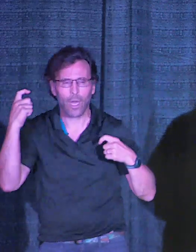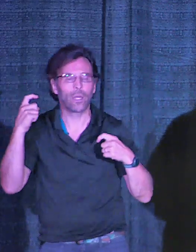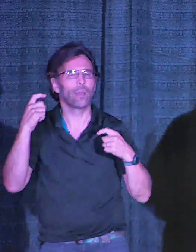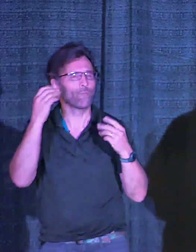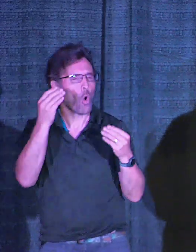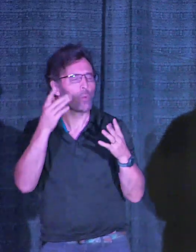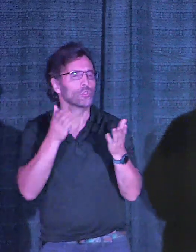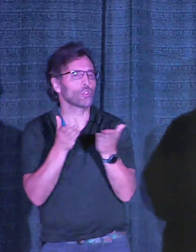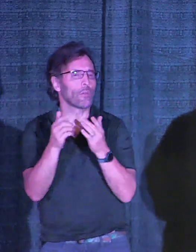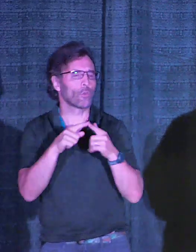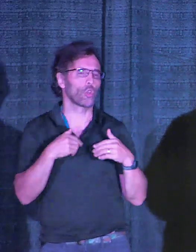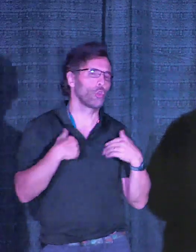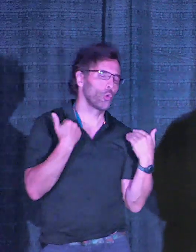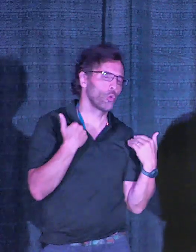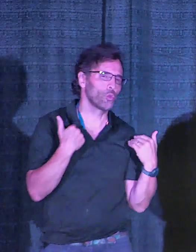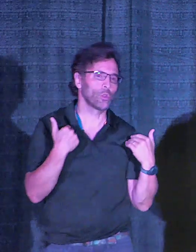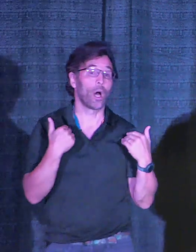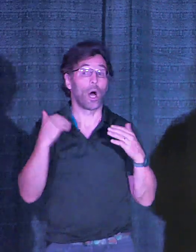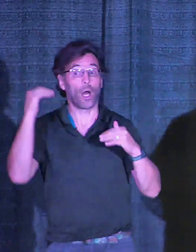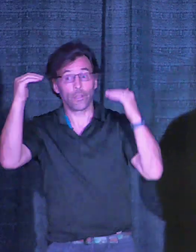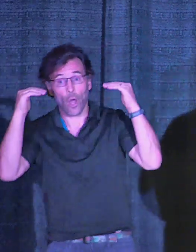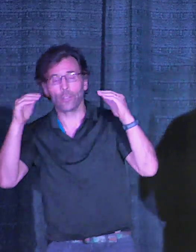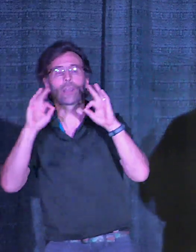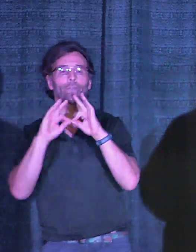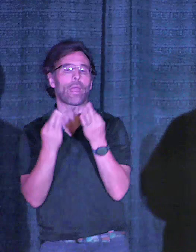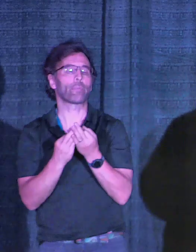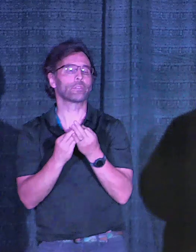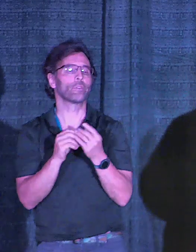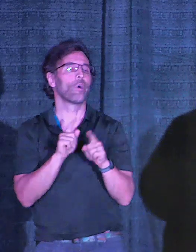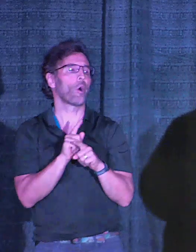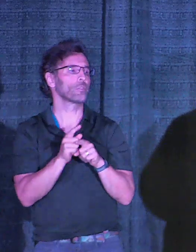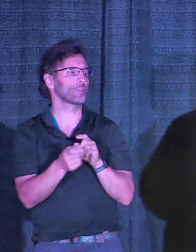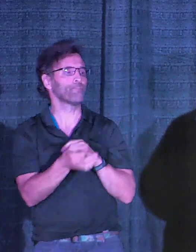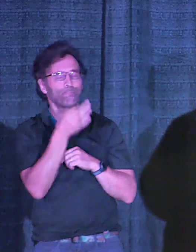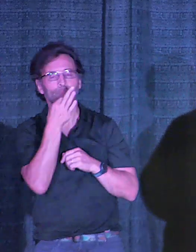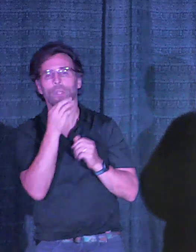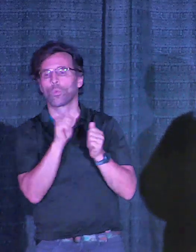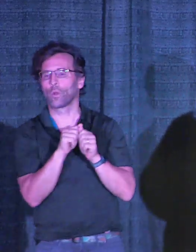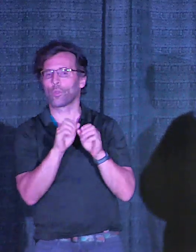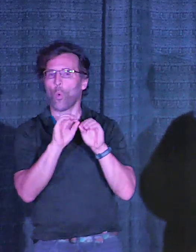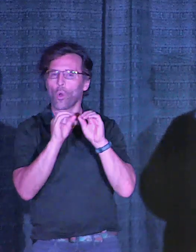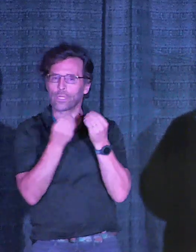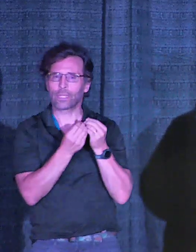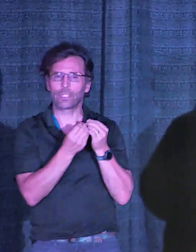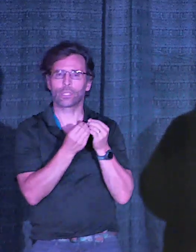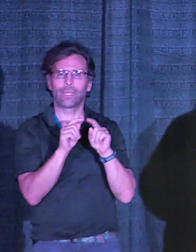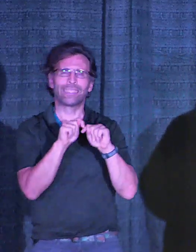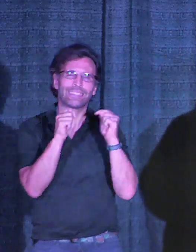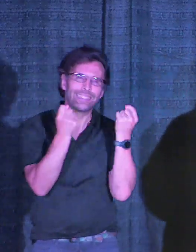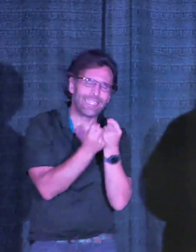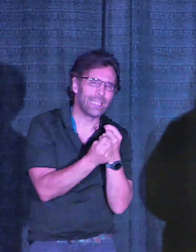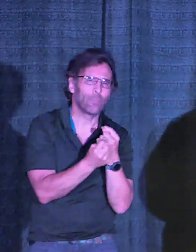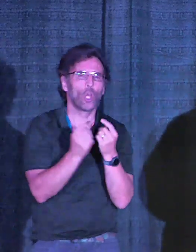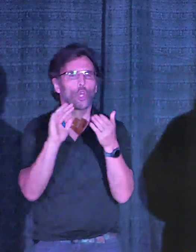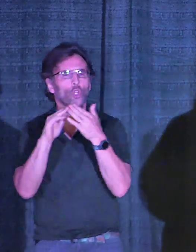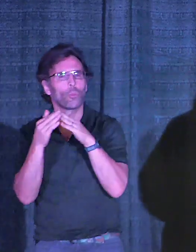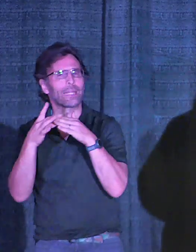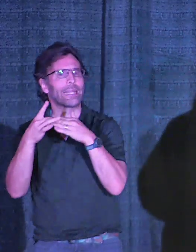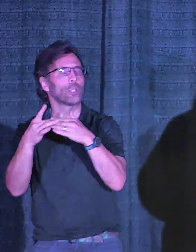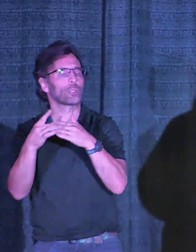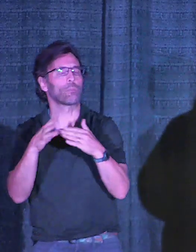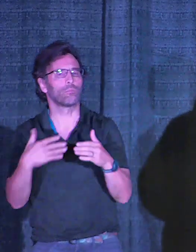services to youth, adults, and families, and is also tremendously skilled in organizational, team, and community